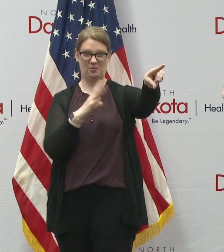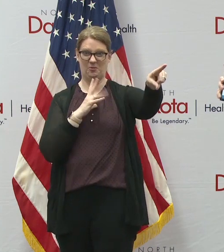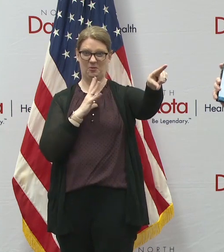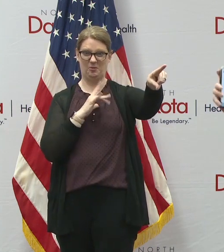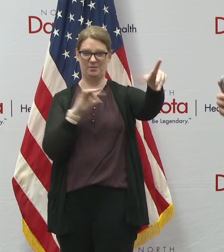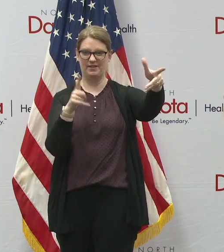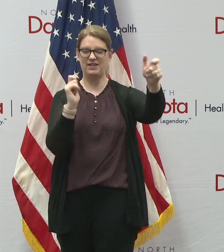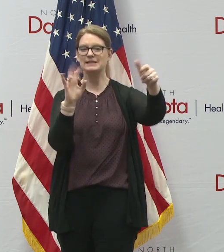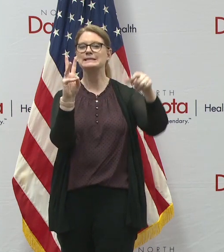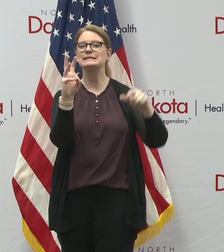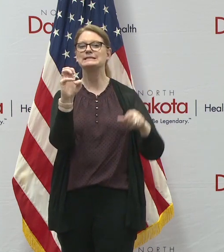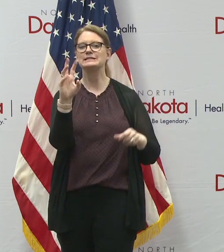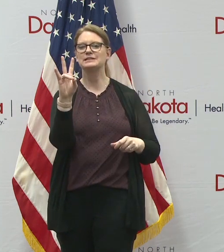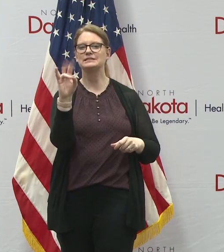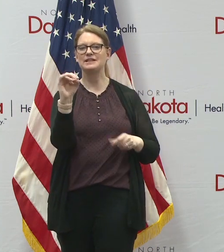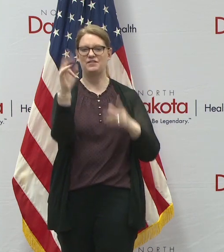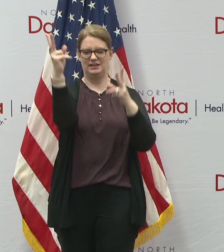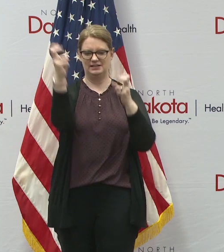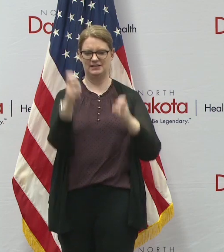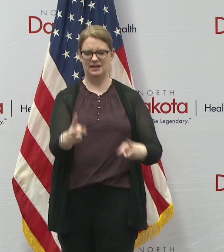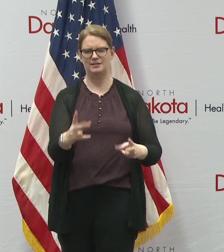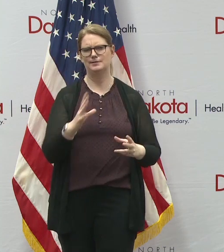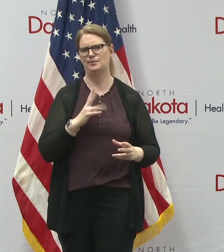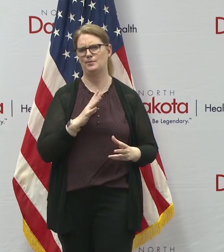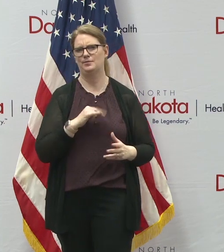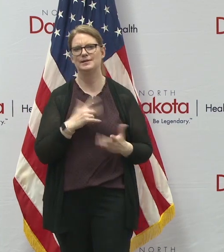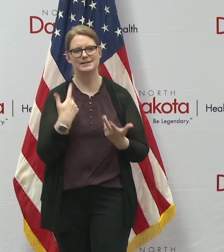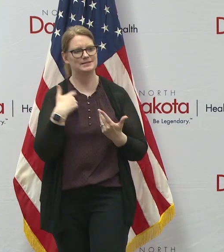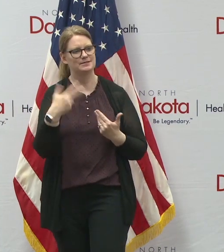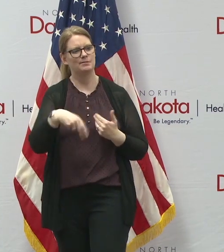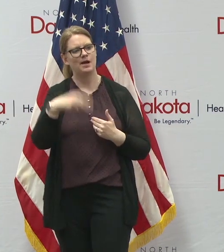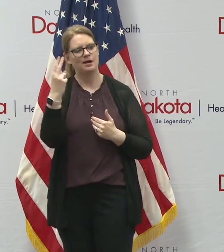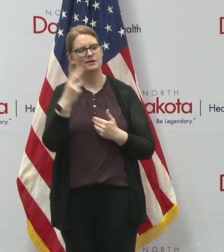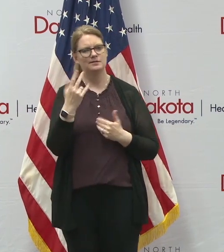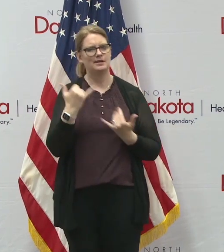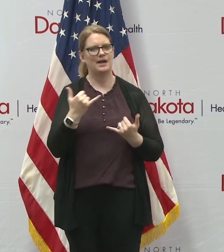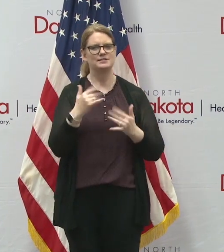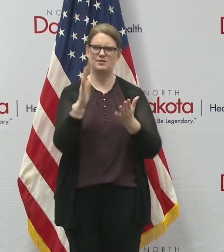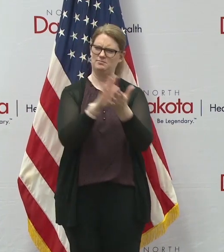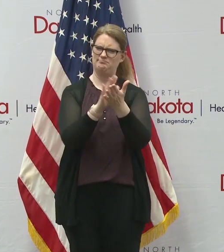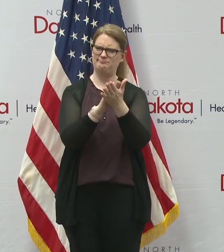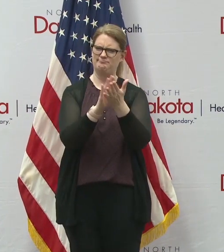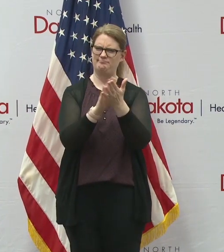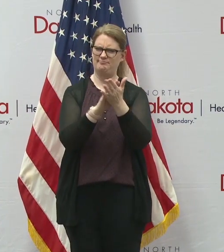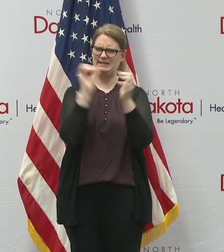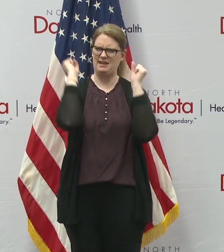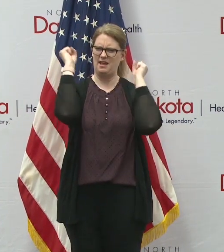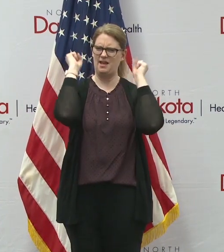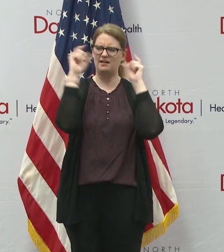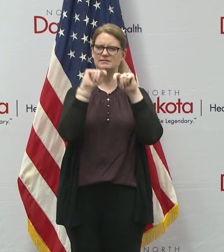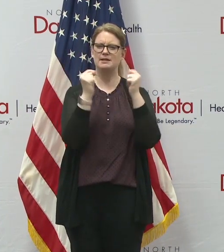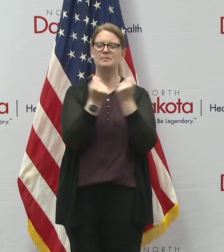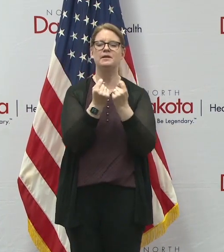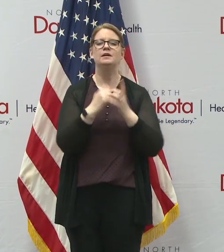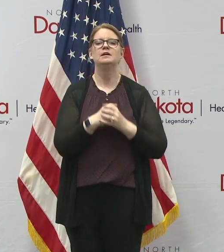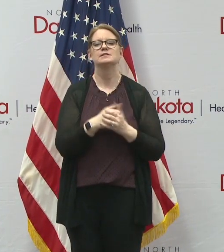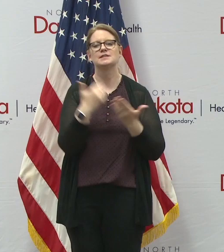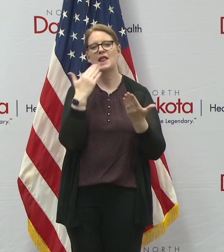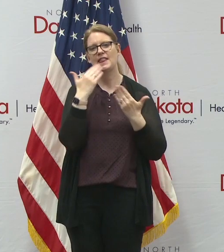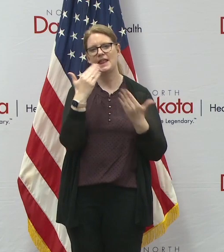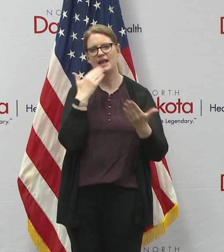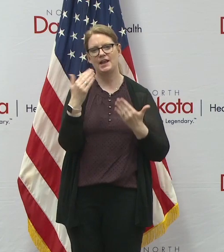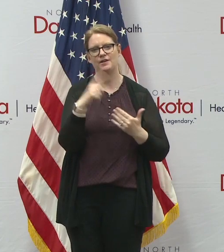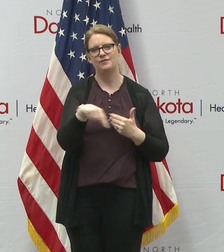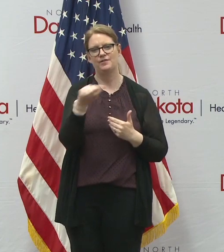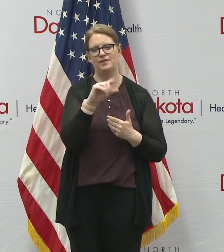fast. 670 downloads. Way to go. It's probably higher than that already. So way to go, team. And thank you for doing your part on the